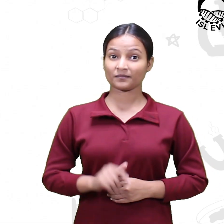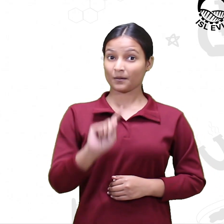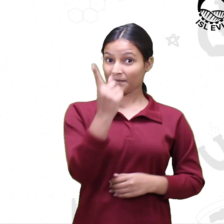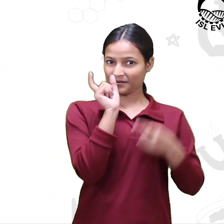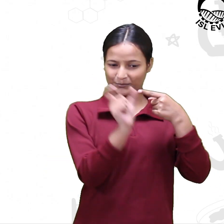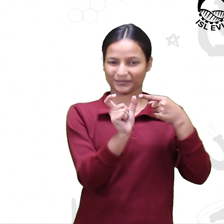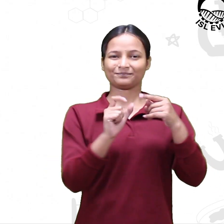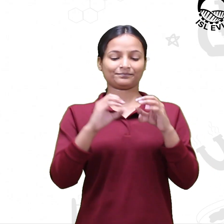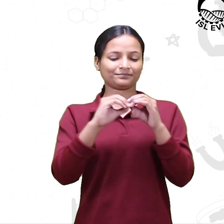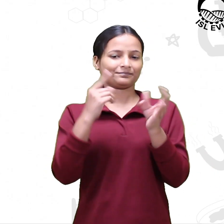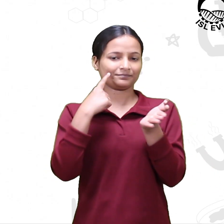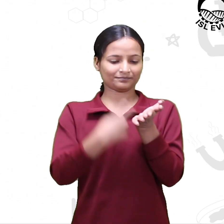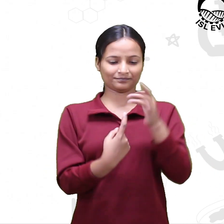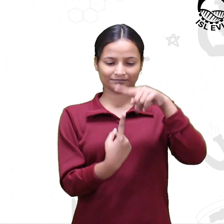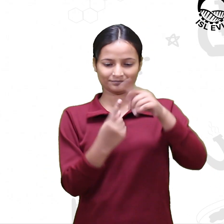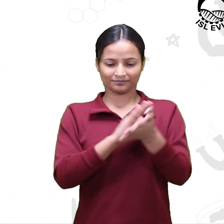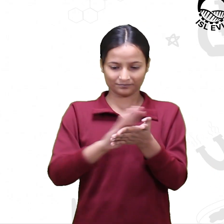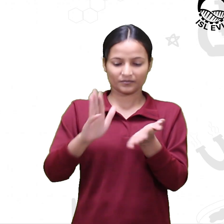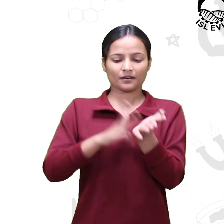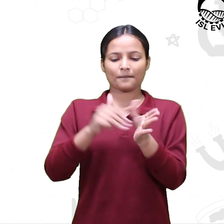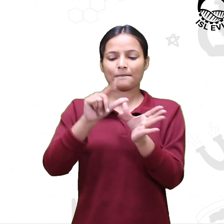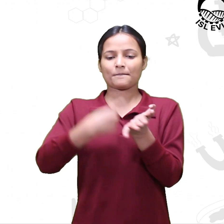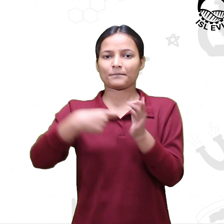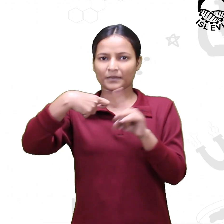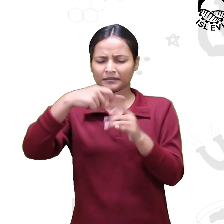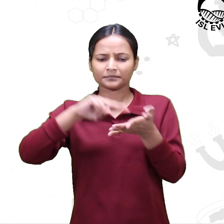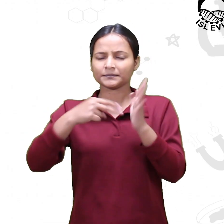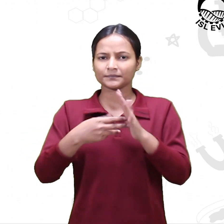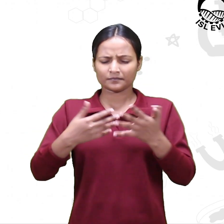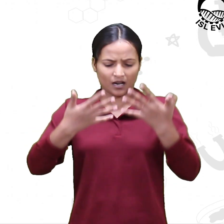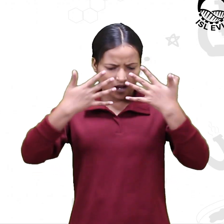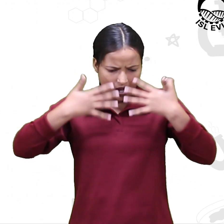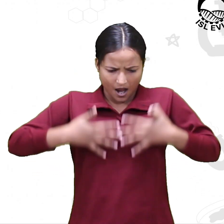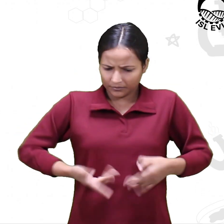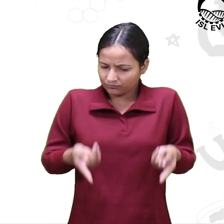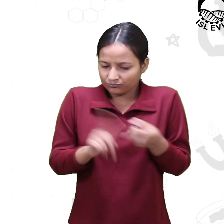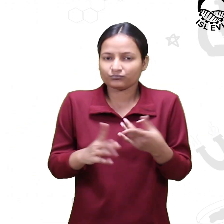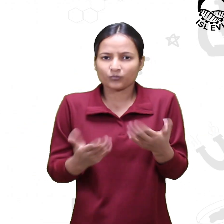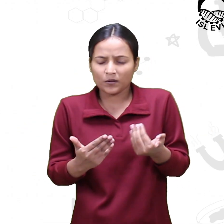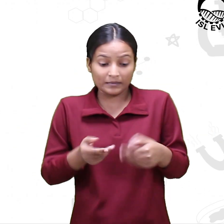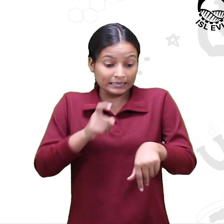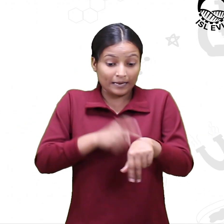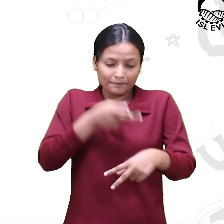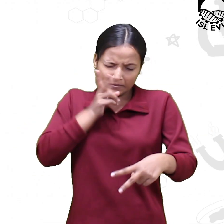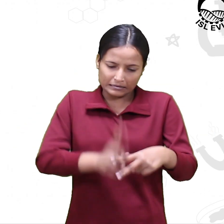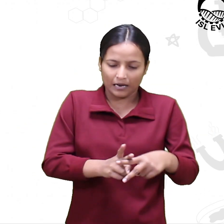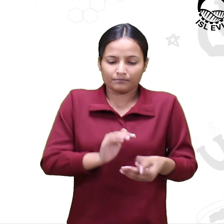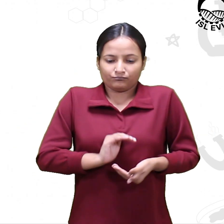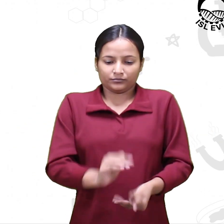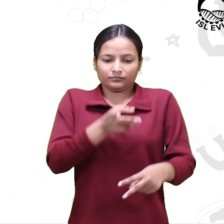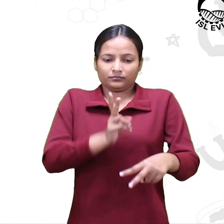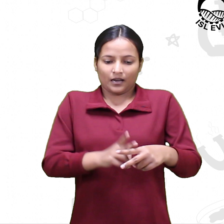Yes, let's define them. A birthmark is basically any mark that is present on the skin right from